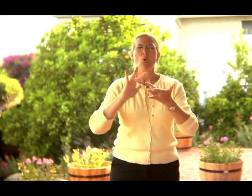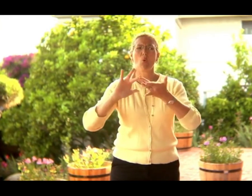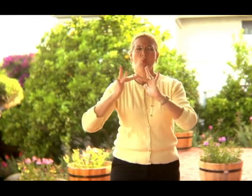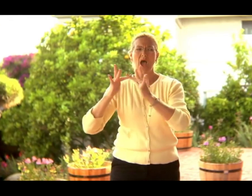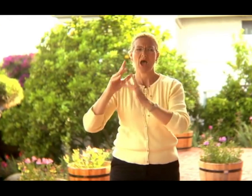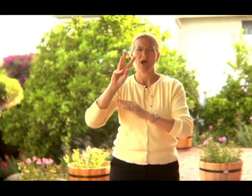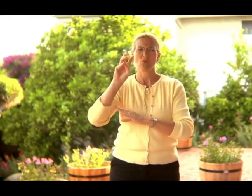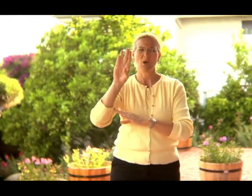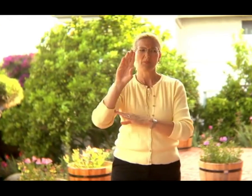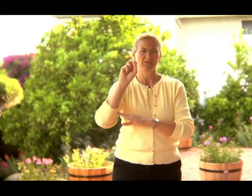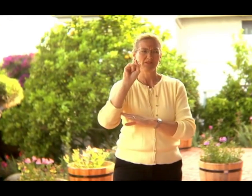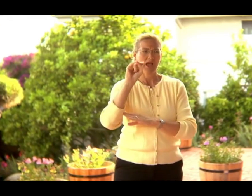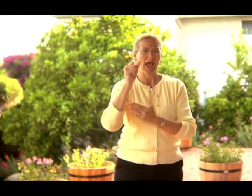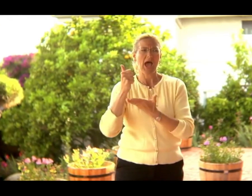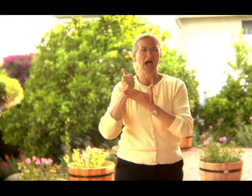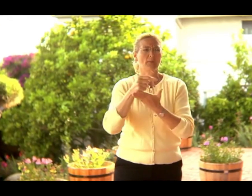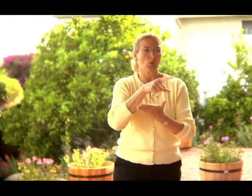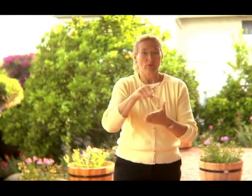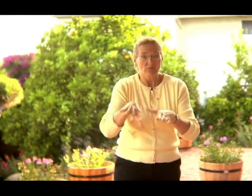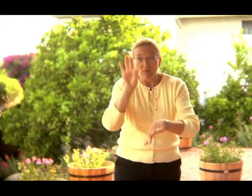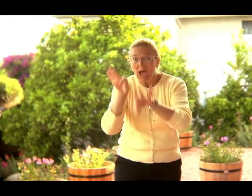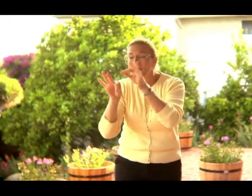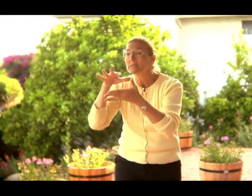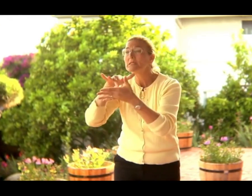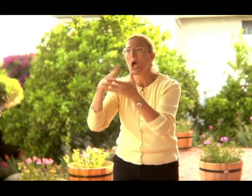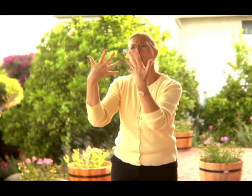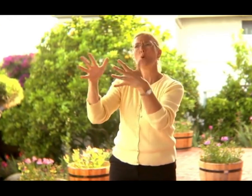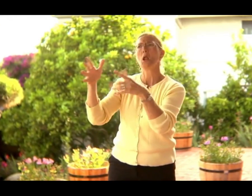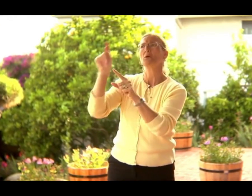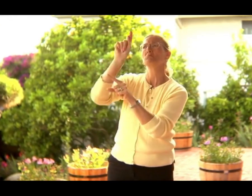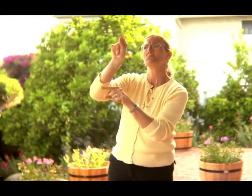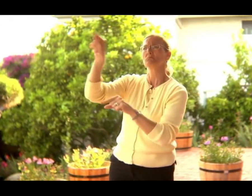There are also good websites that can help you find studies that are being done.